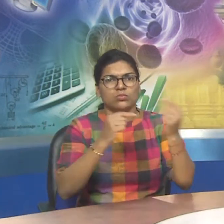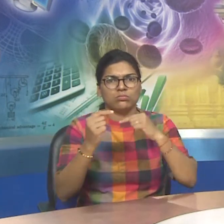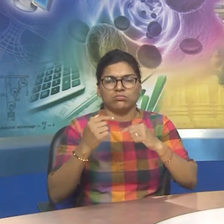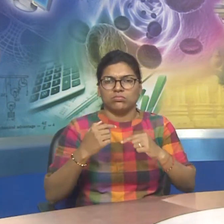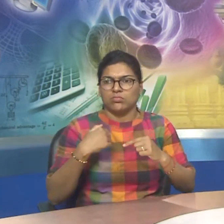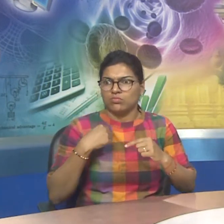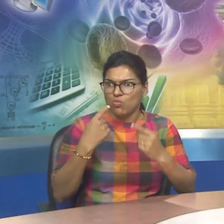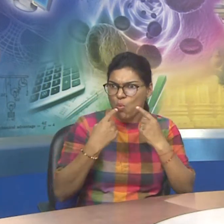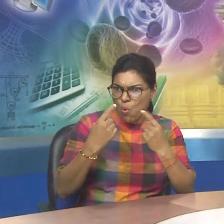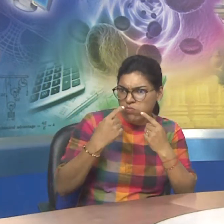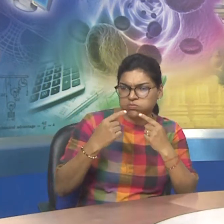Disputes.